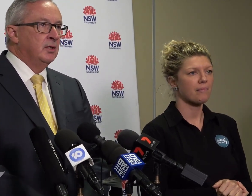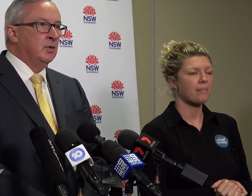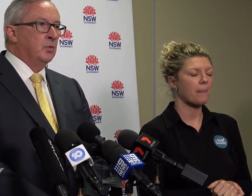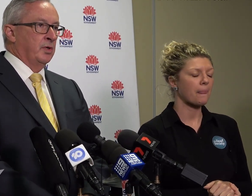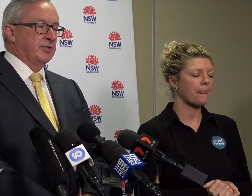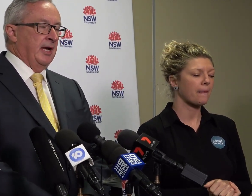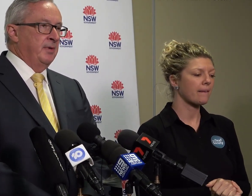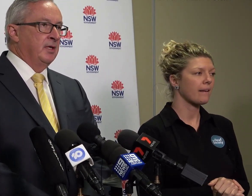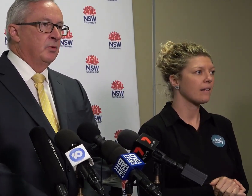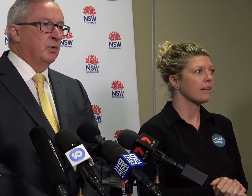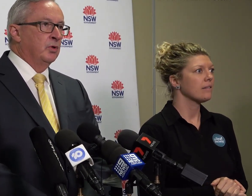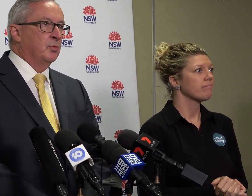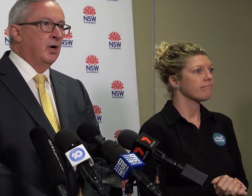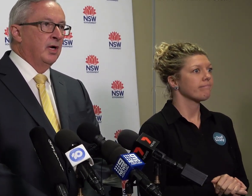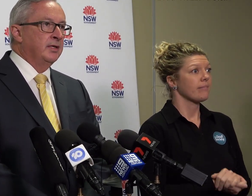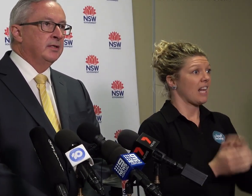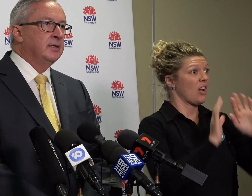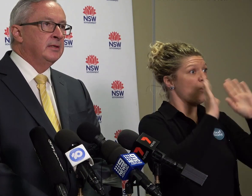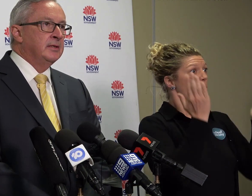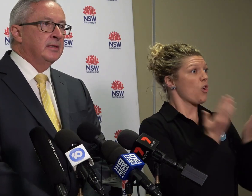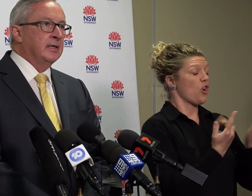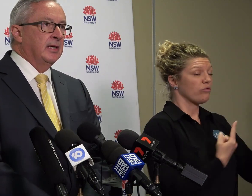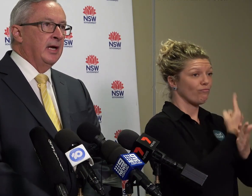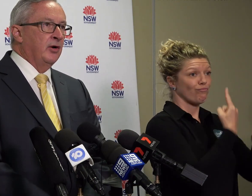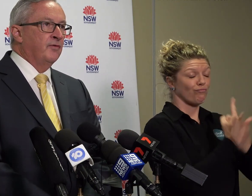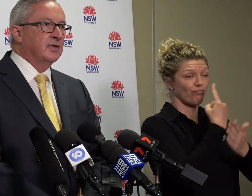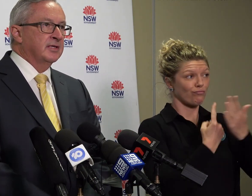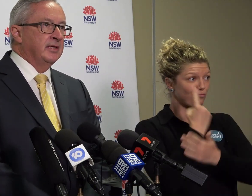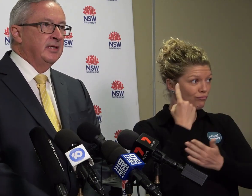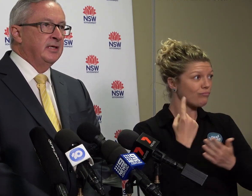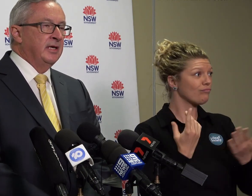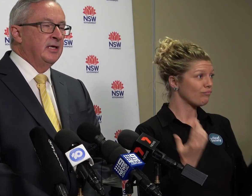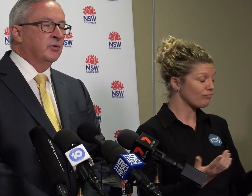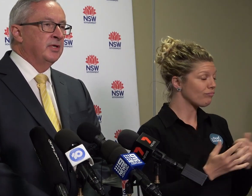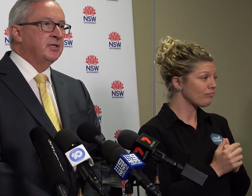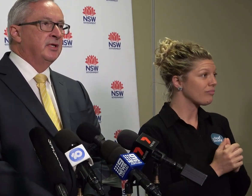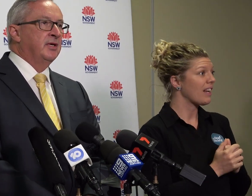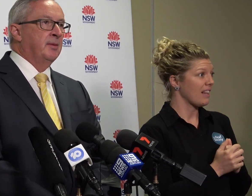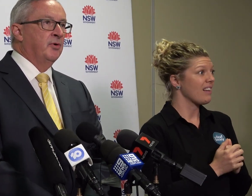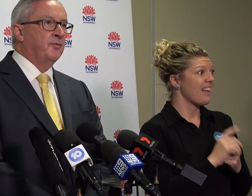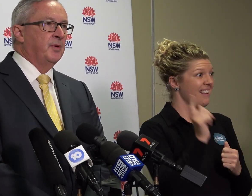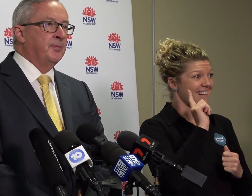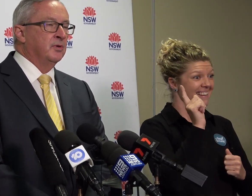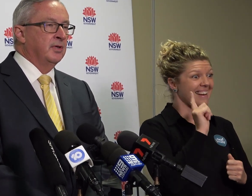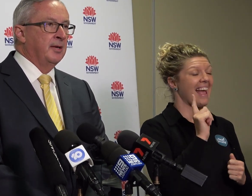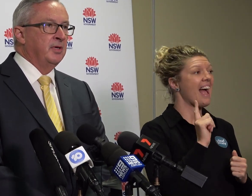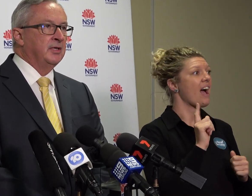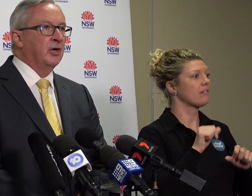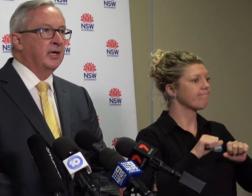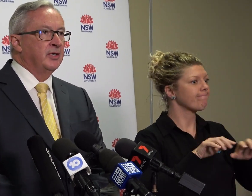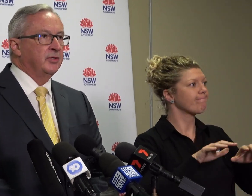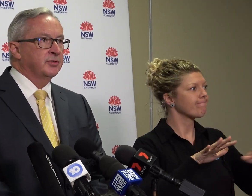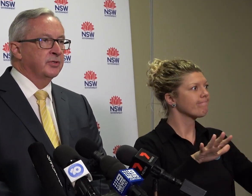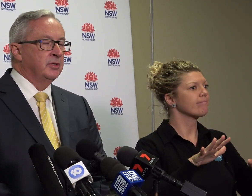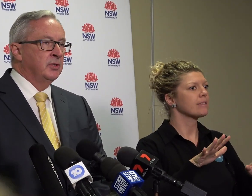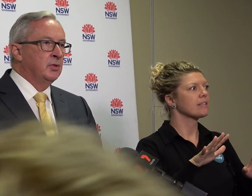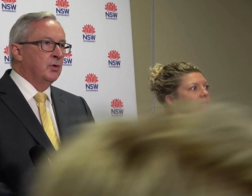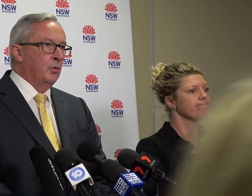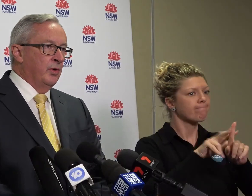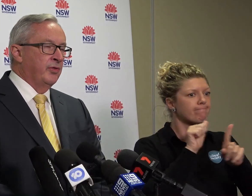Reflecting what is happening worldwide, and obviously an increasing number of people are being